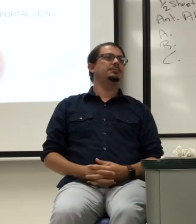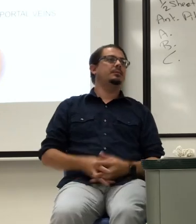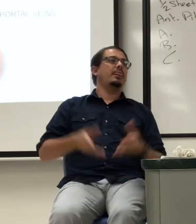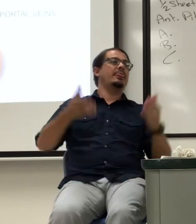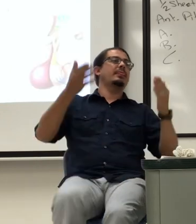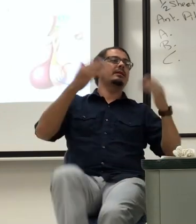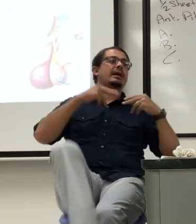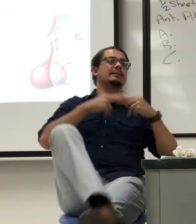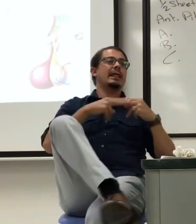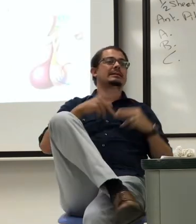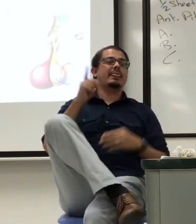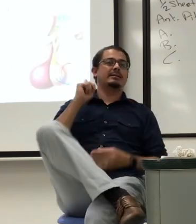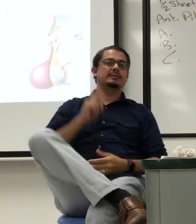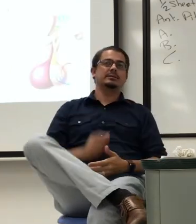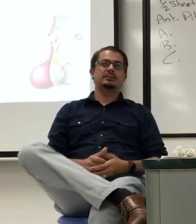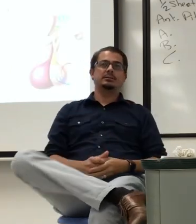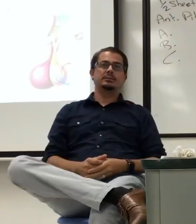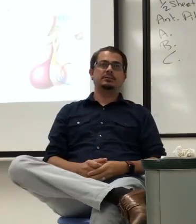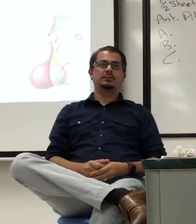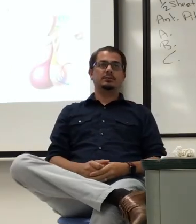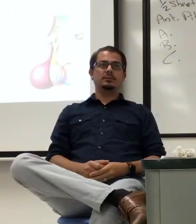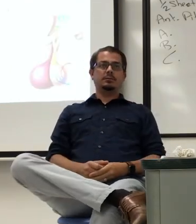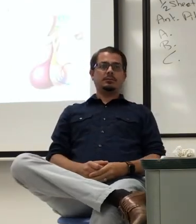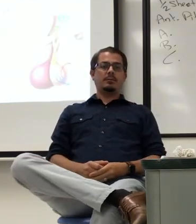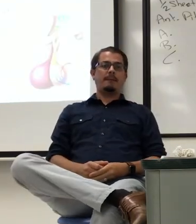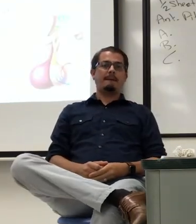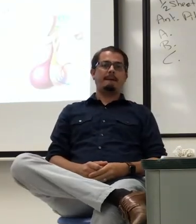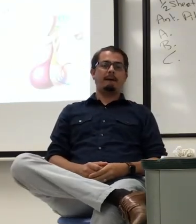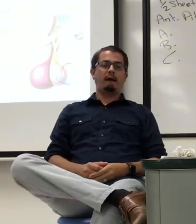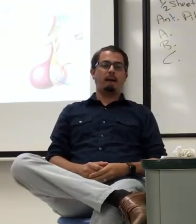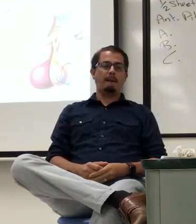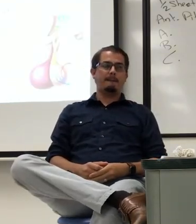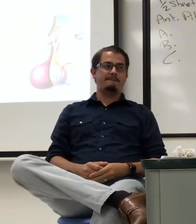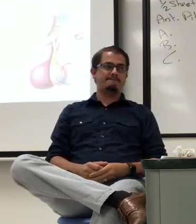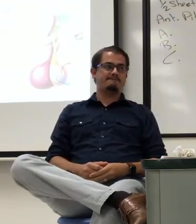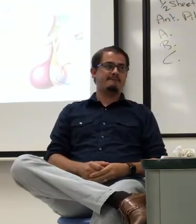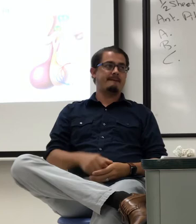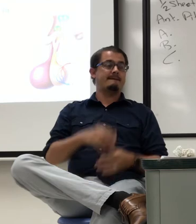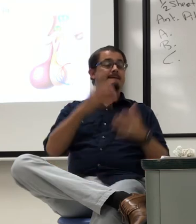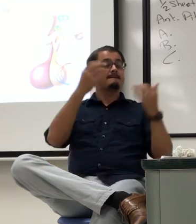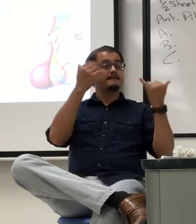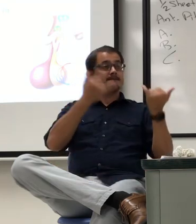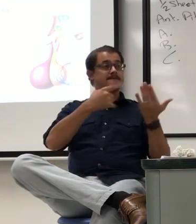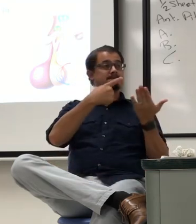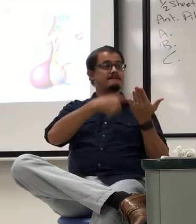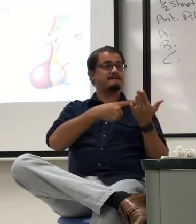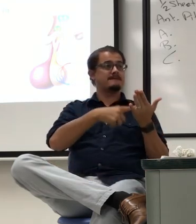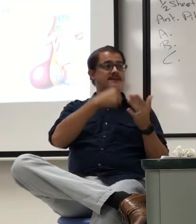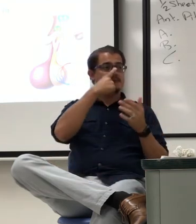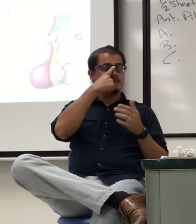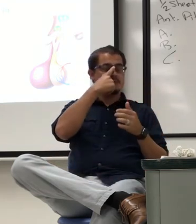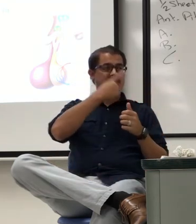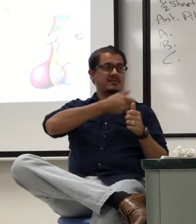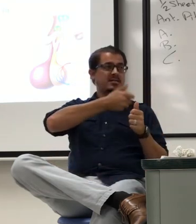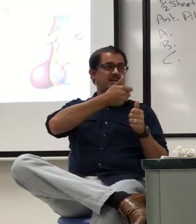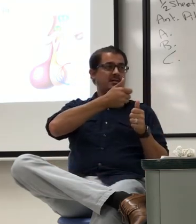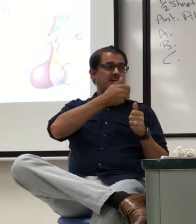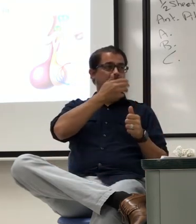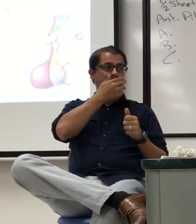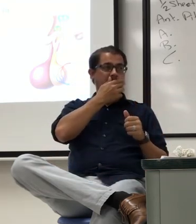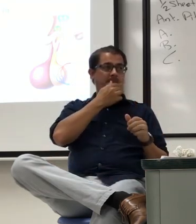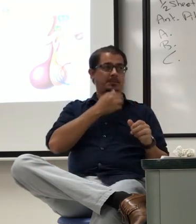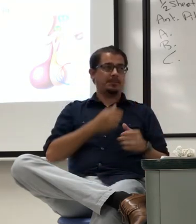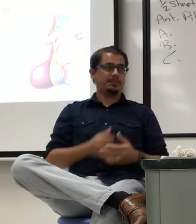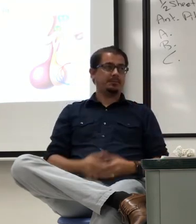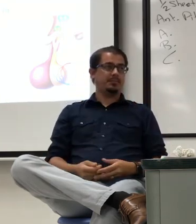next slide is this. So I just want to go through each hormone from the pituitary and make sure that we've covered all